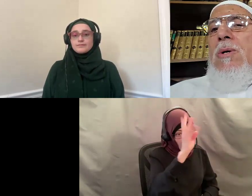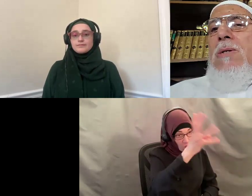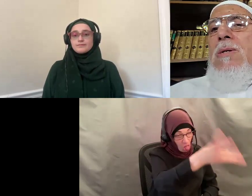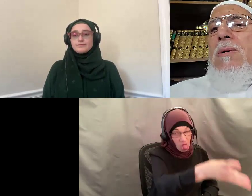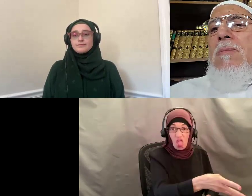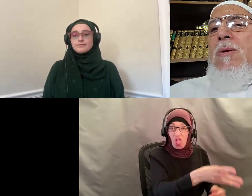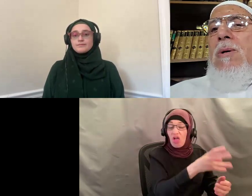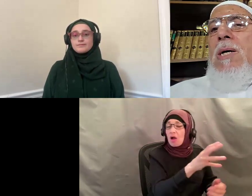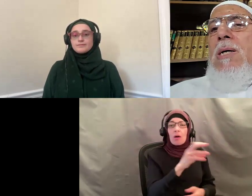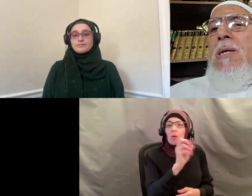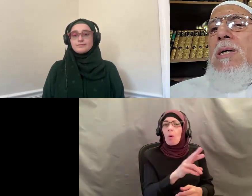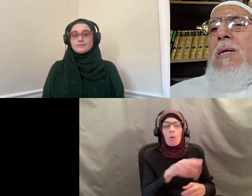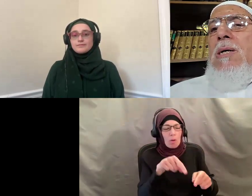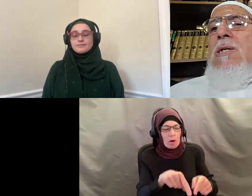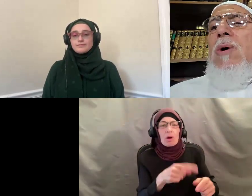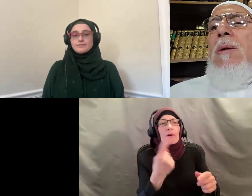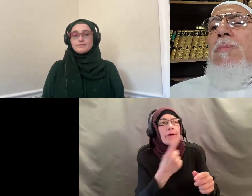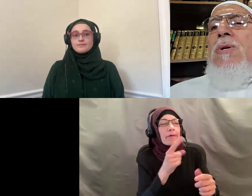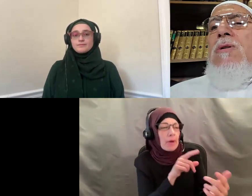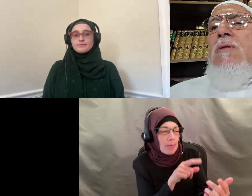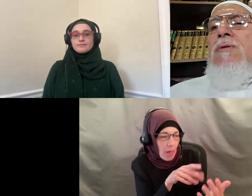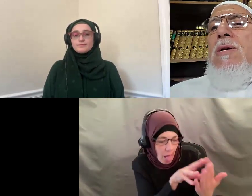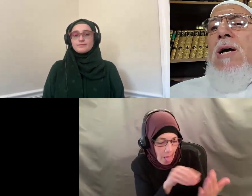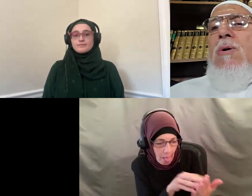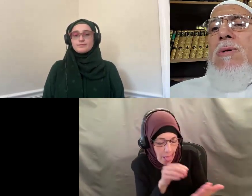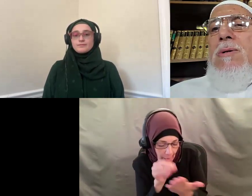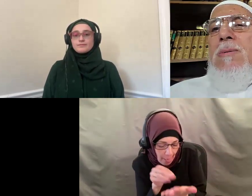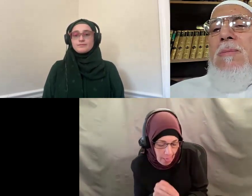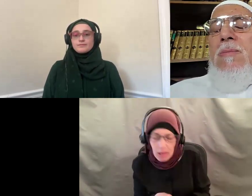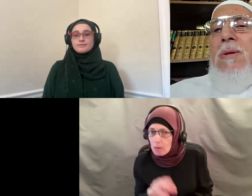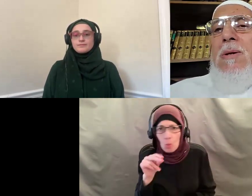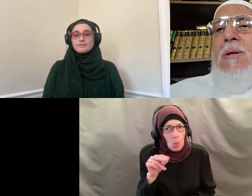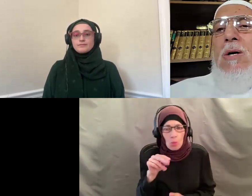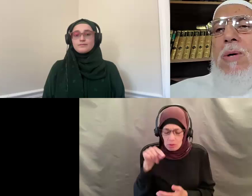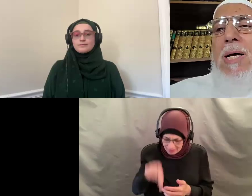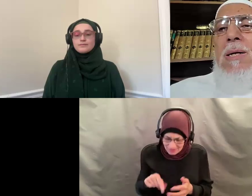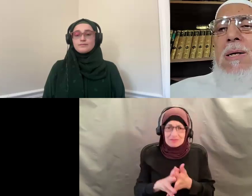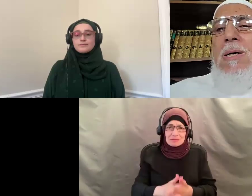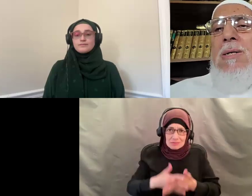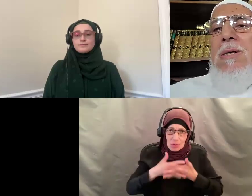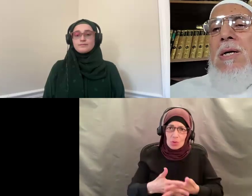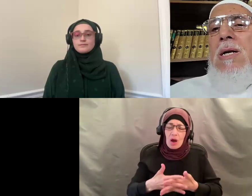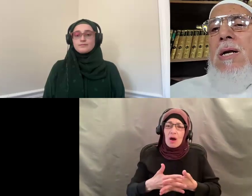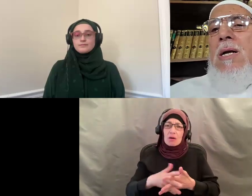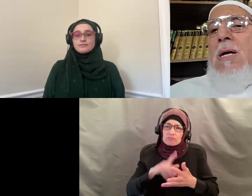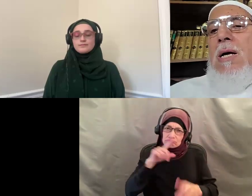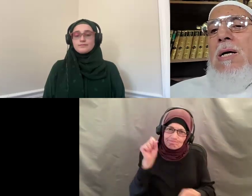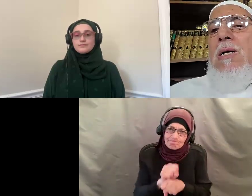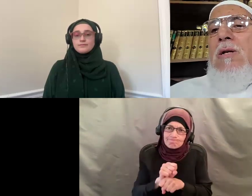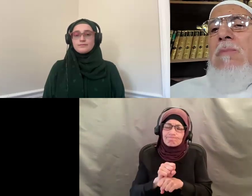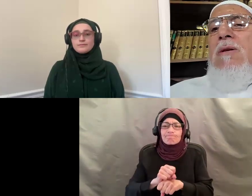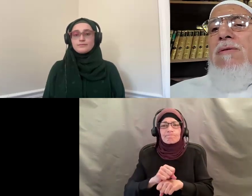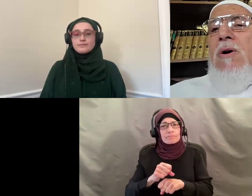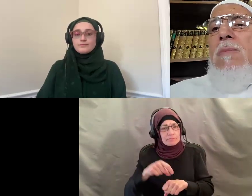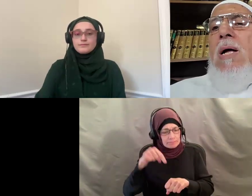other source. Okay? It's a well-preserved record. The Quran is in, and